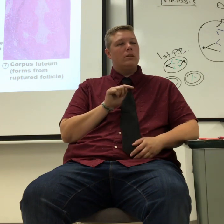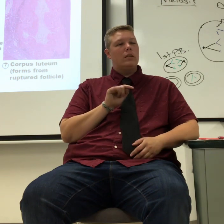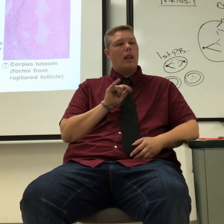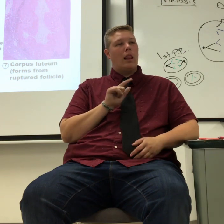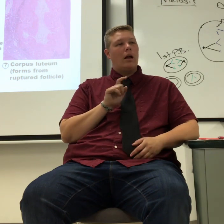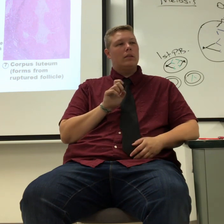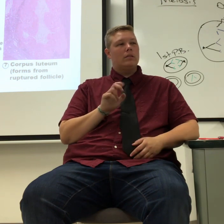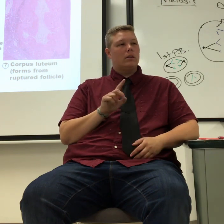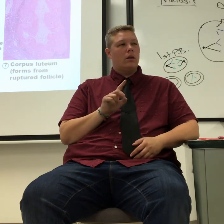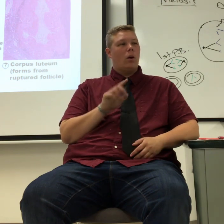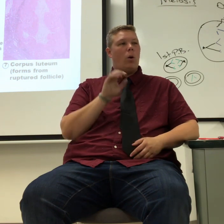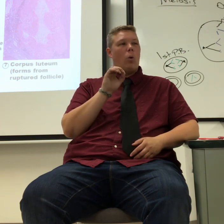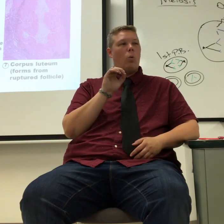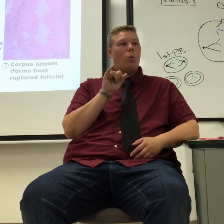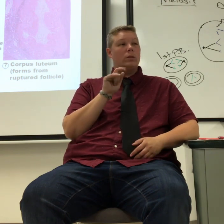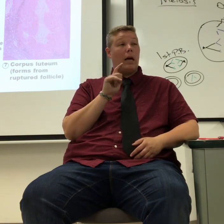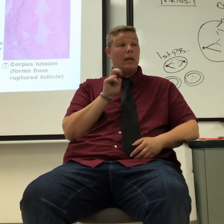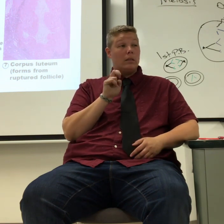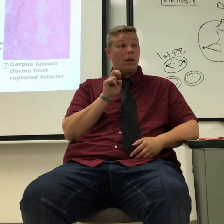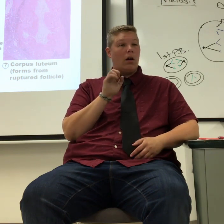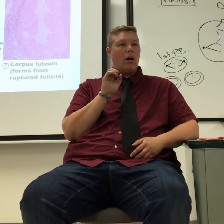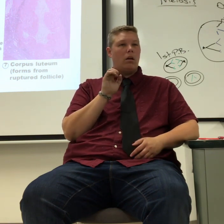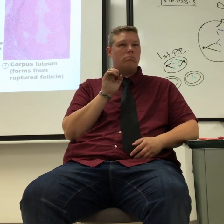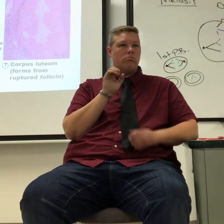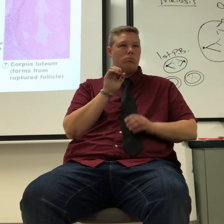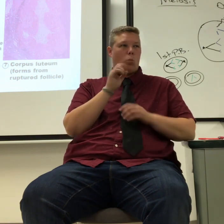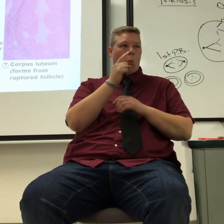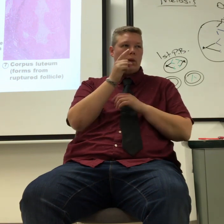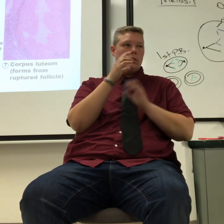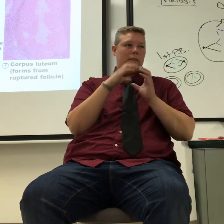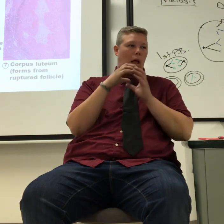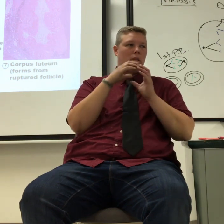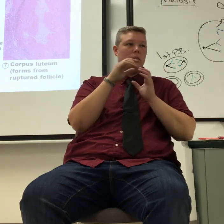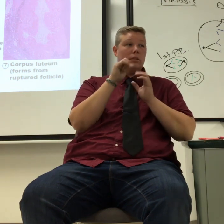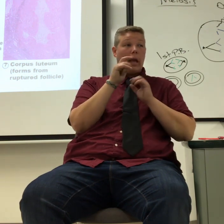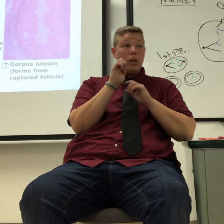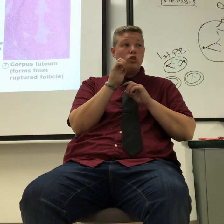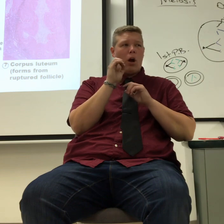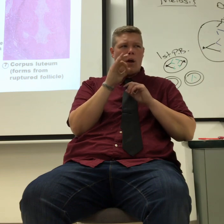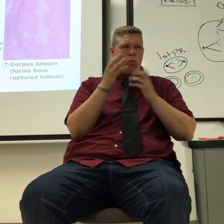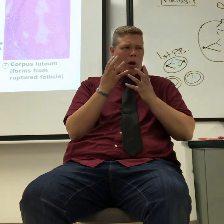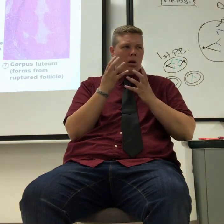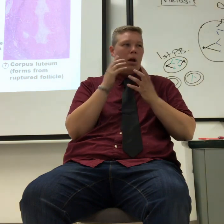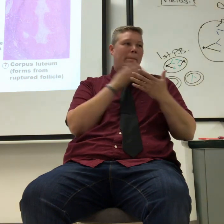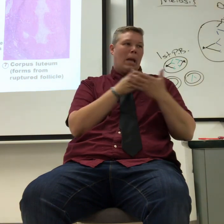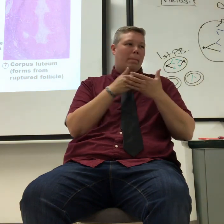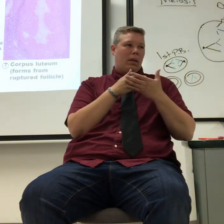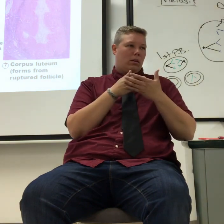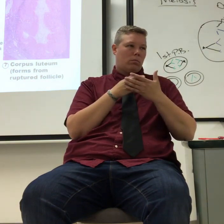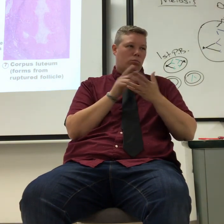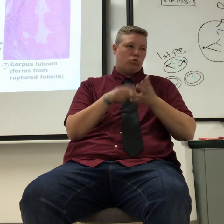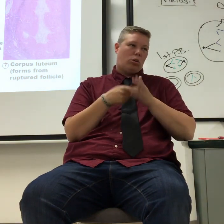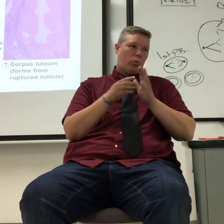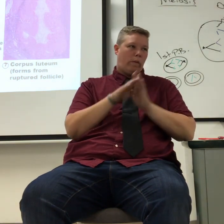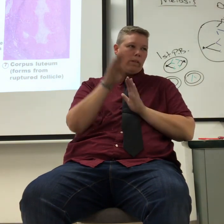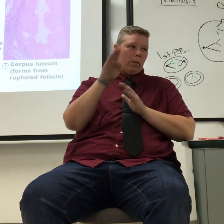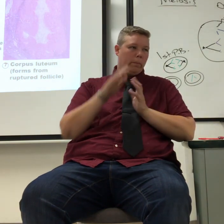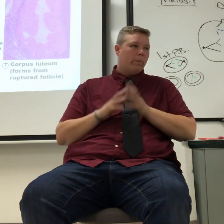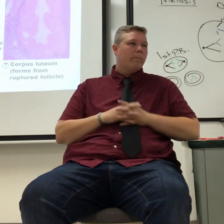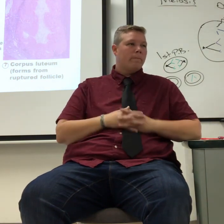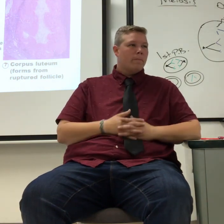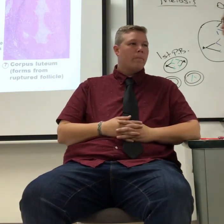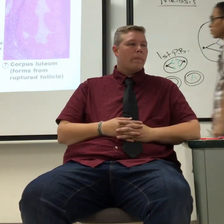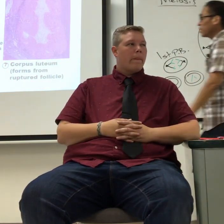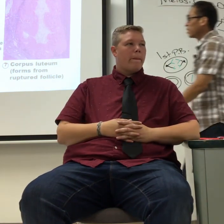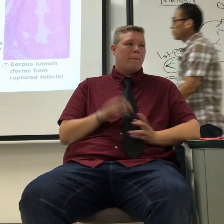1 cell stage of what? Of development of a baby. A baby that's 1 cell, right? And it's going to develop. We'll get into that. That's